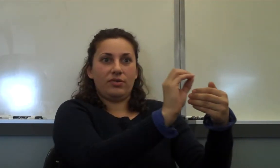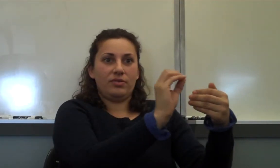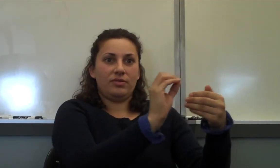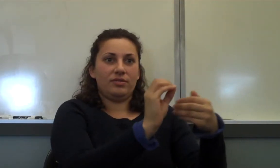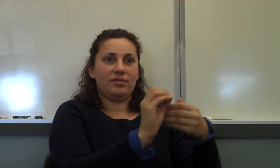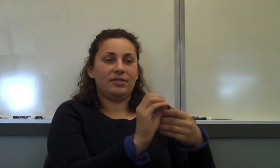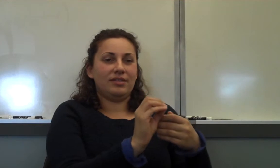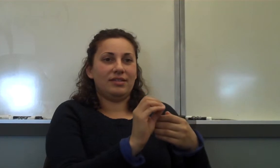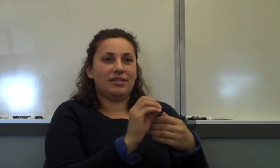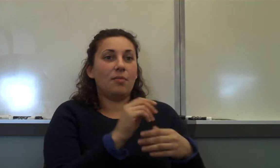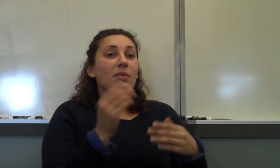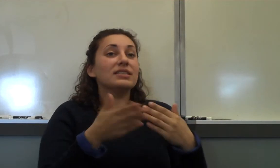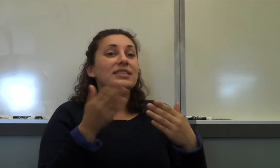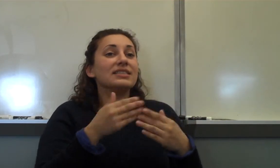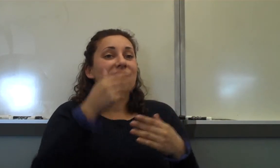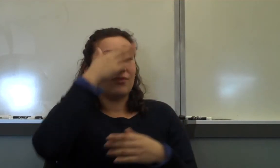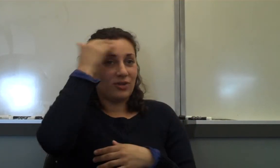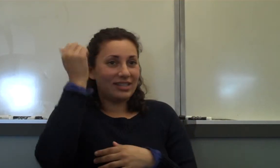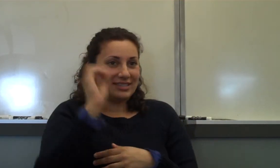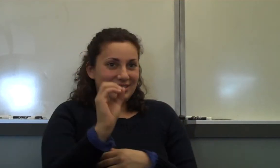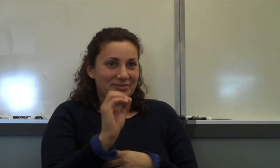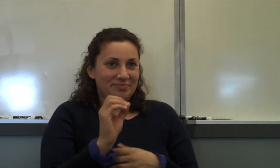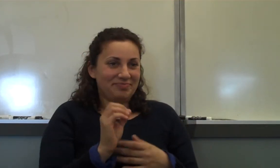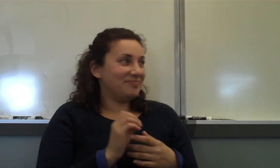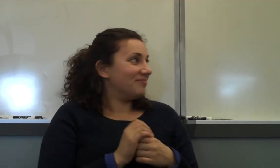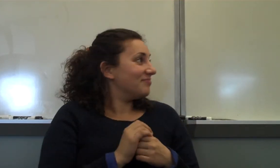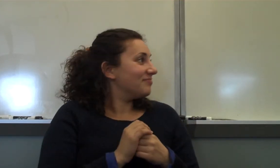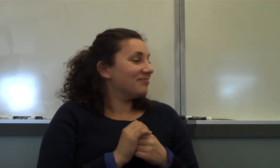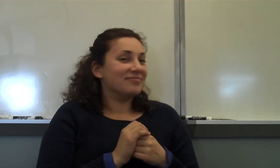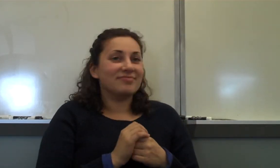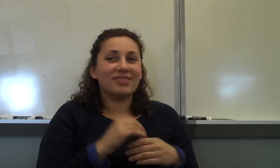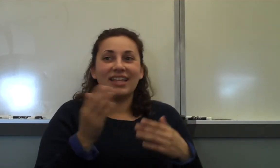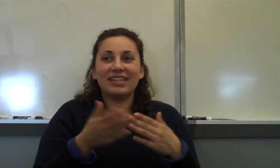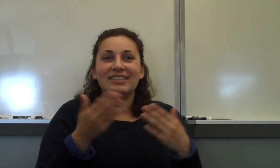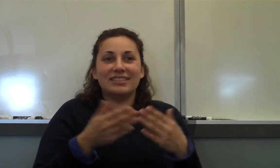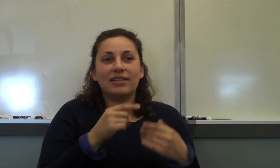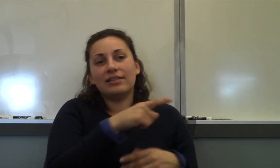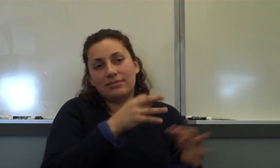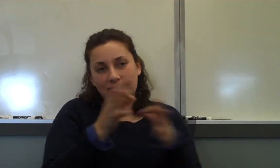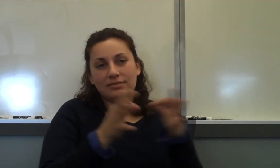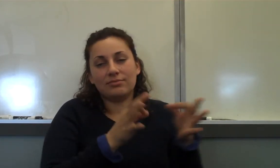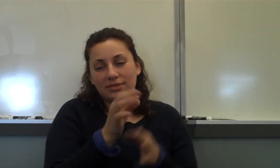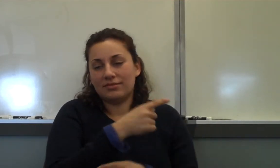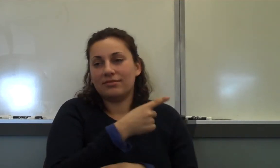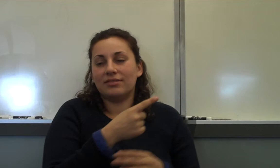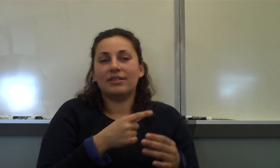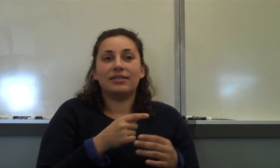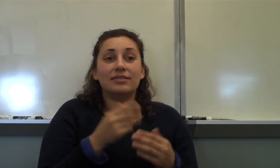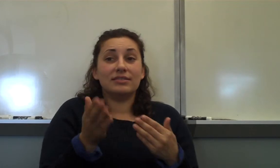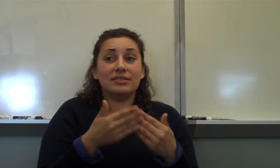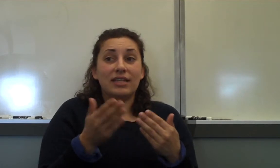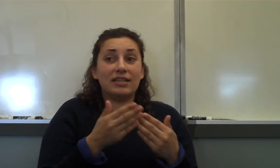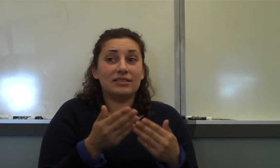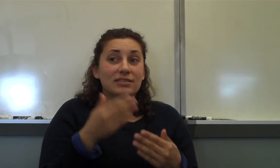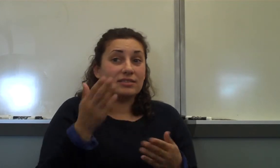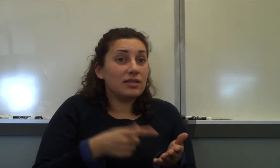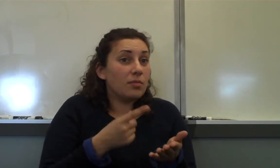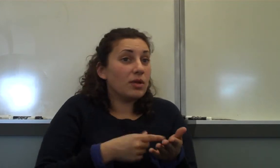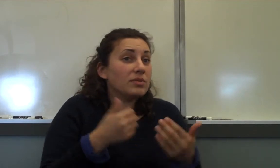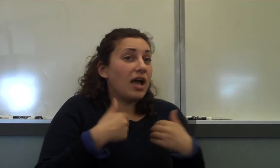Easy to forget a zero. Easy to not put in the right number of zeros on the calculator, right? Yeah, some